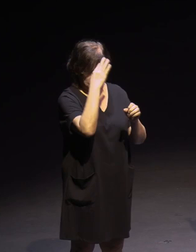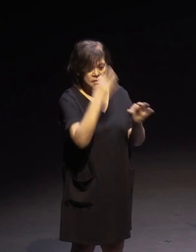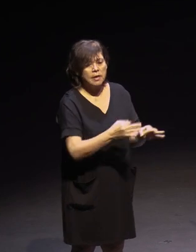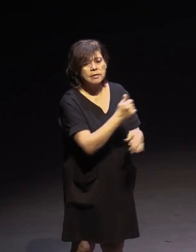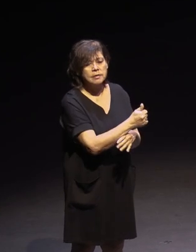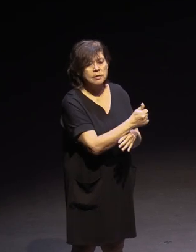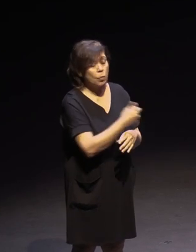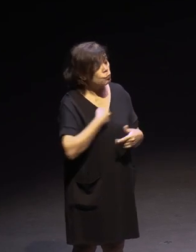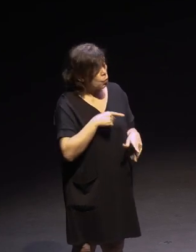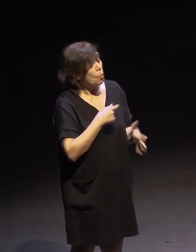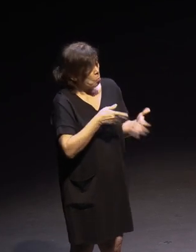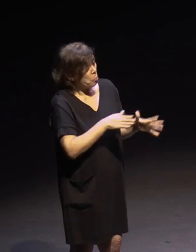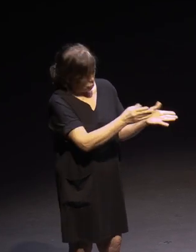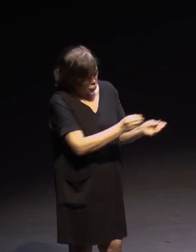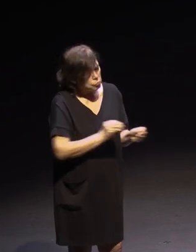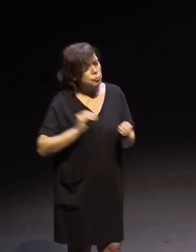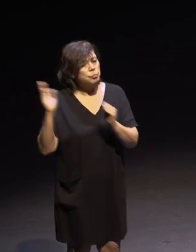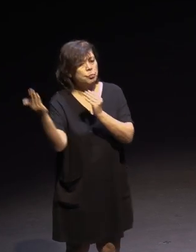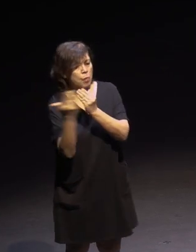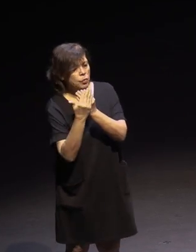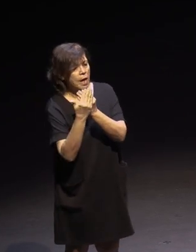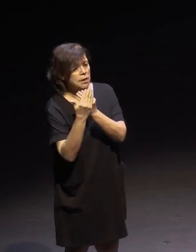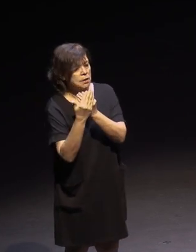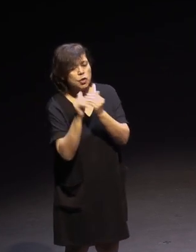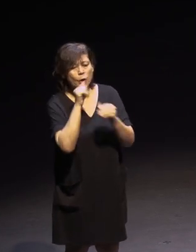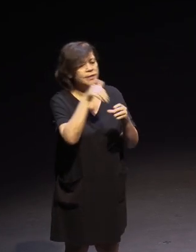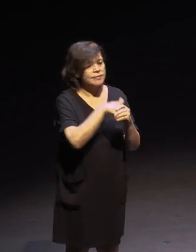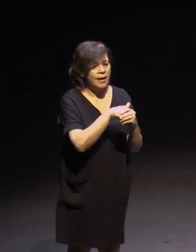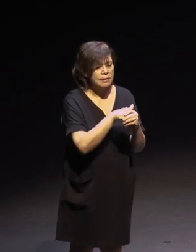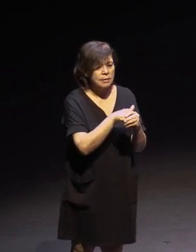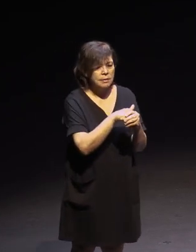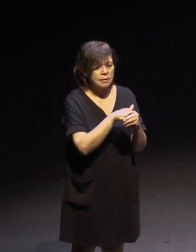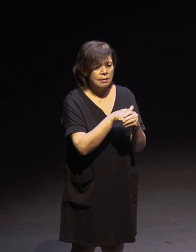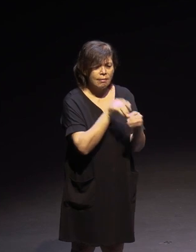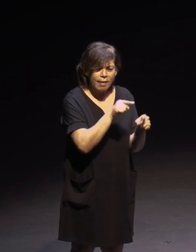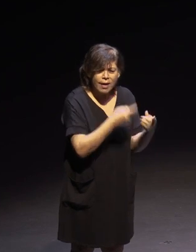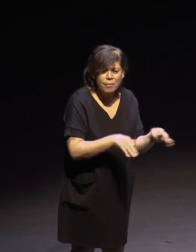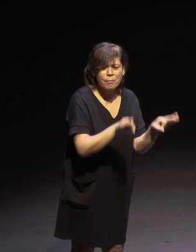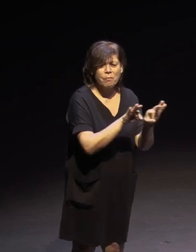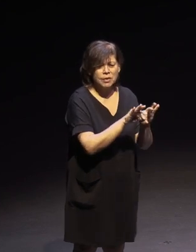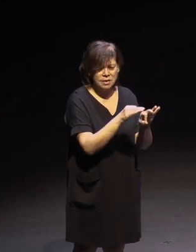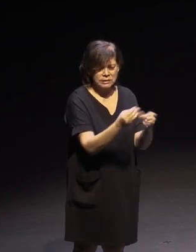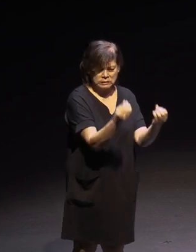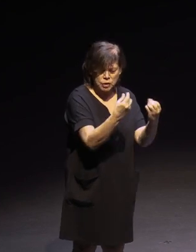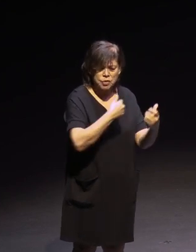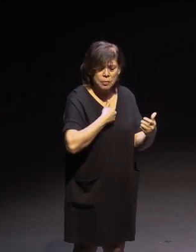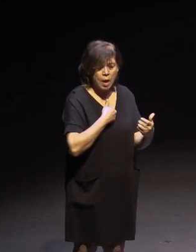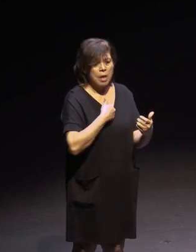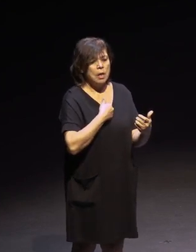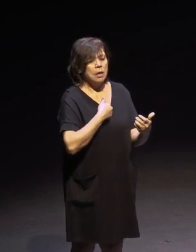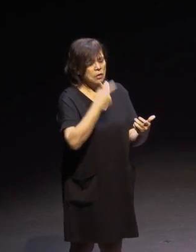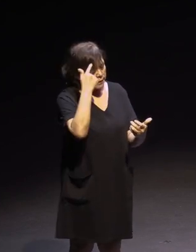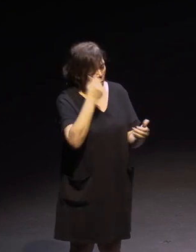and responded to it. And that was really a teaching moment for me, because so many times when we go in as practitioners, as organizations, when we